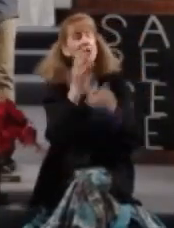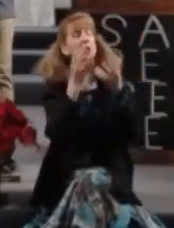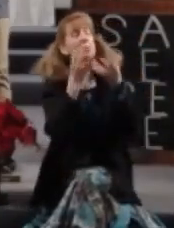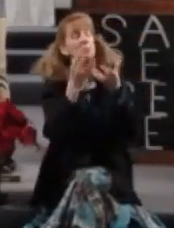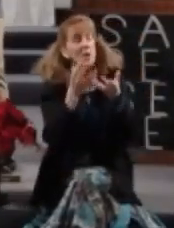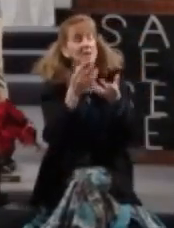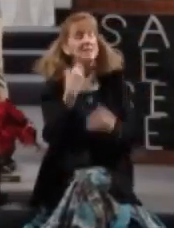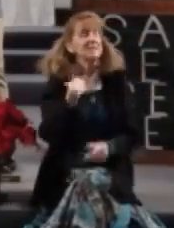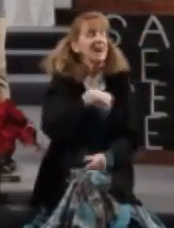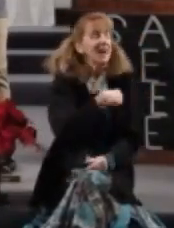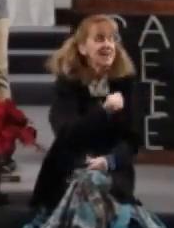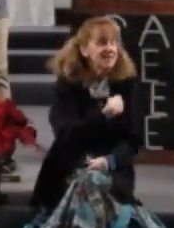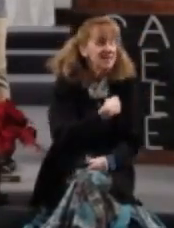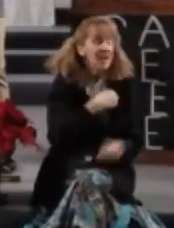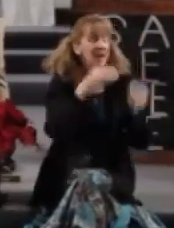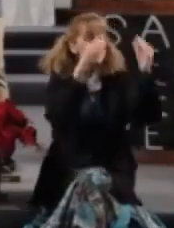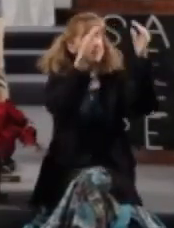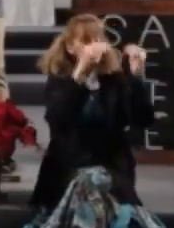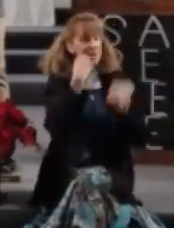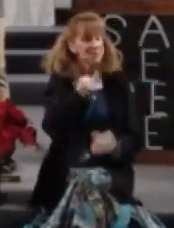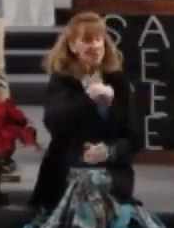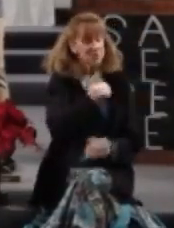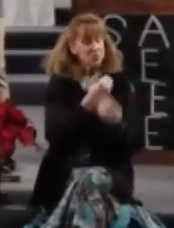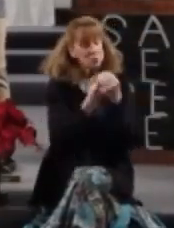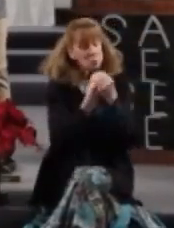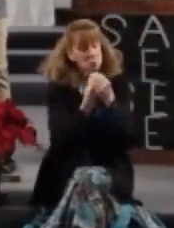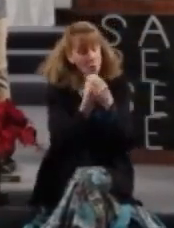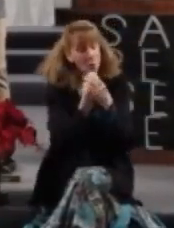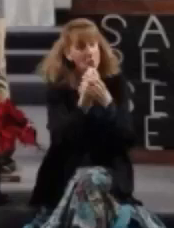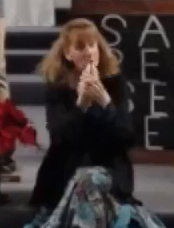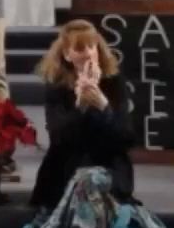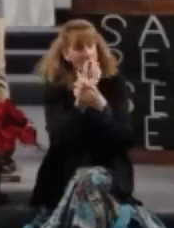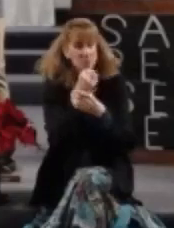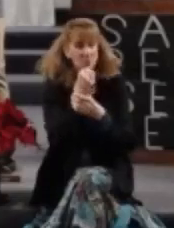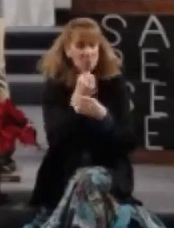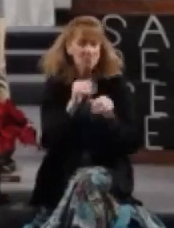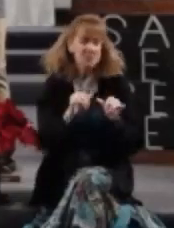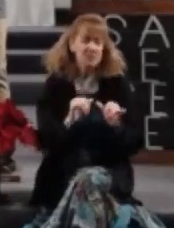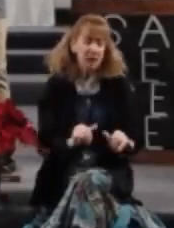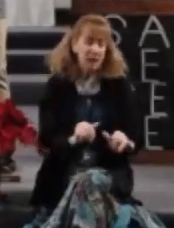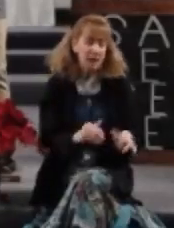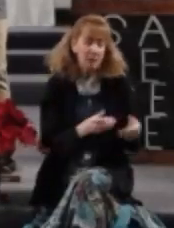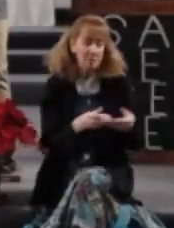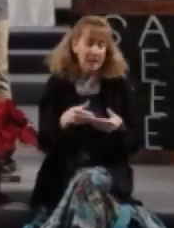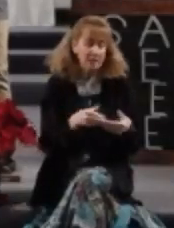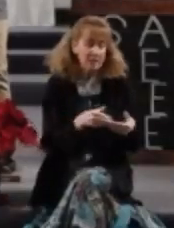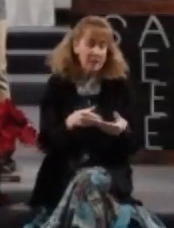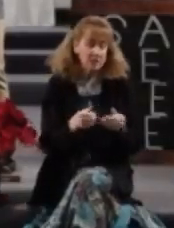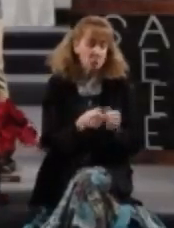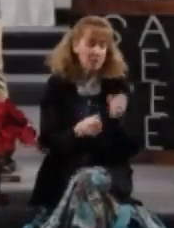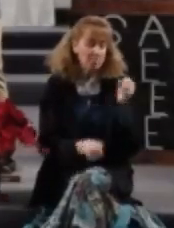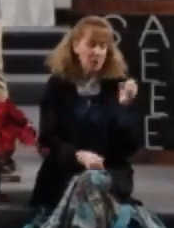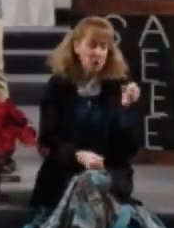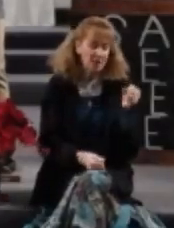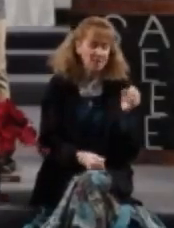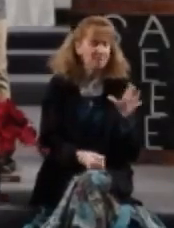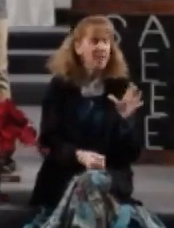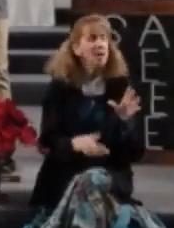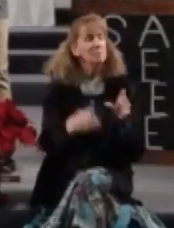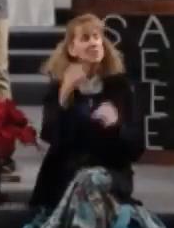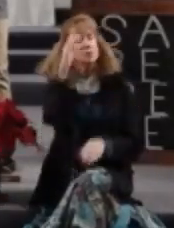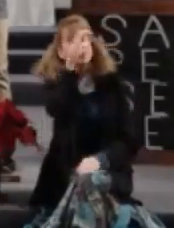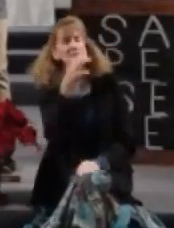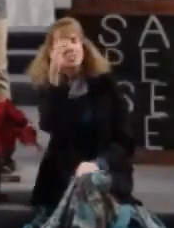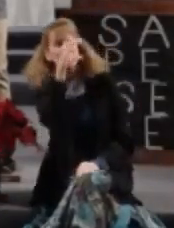us to grow to the point where we seek to teach others, where we seek to share the gospel, where we seek